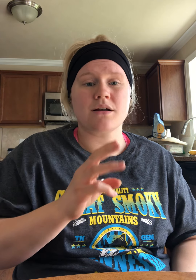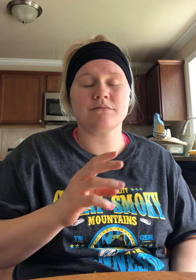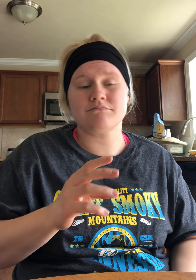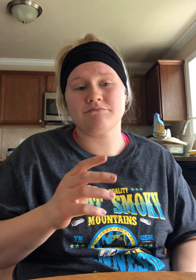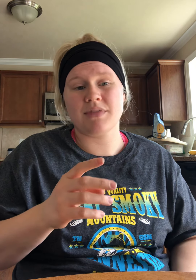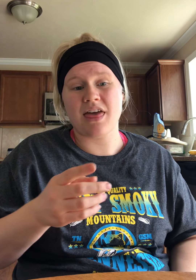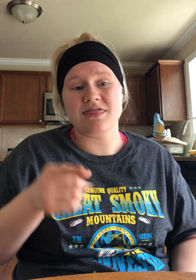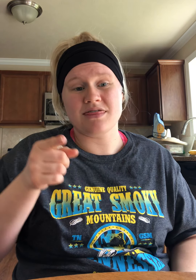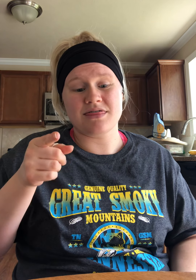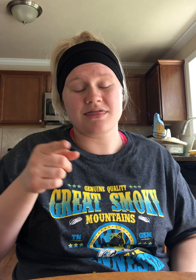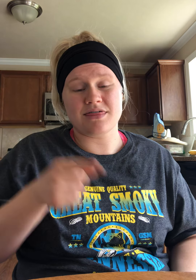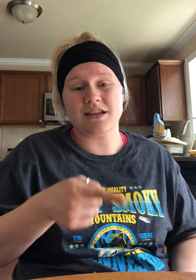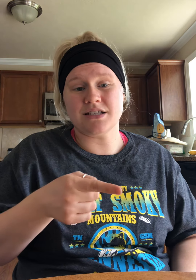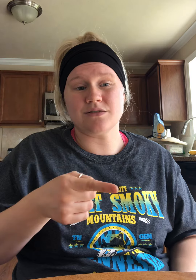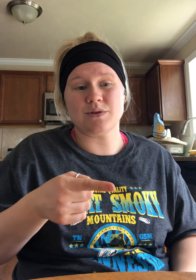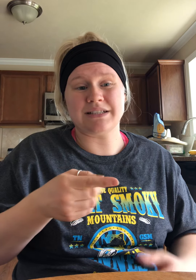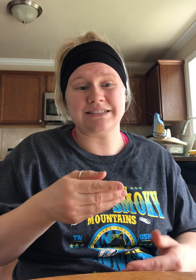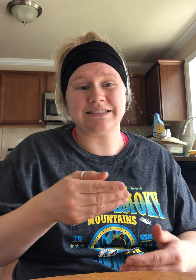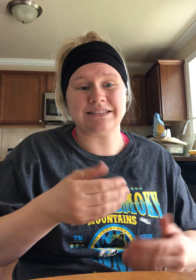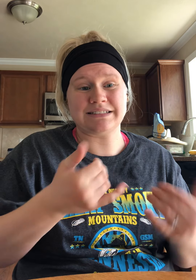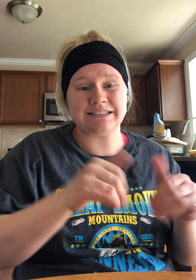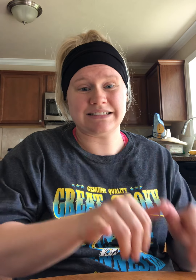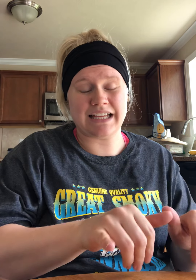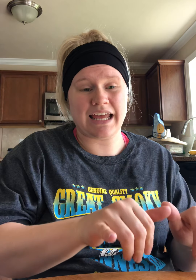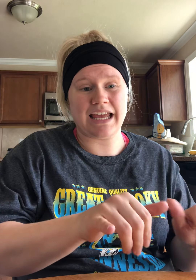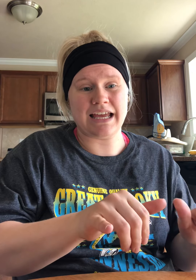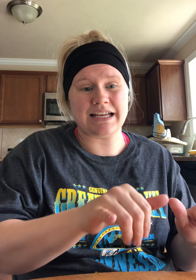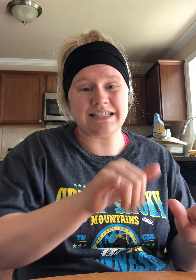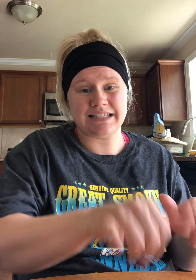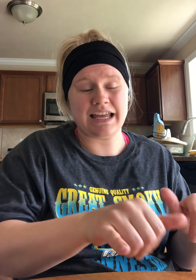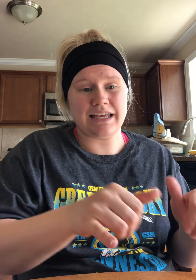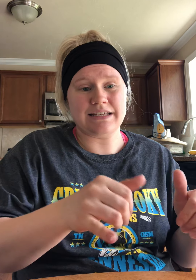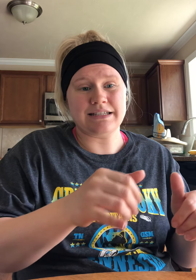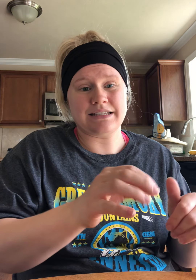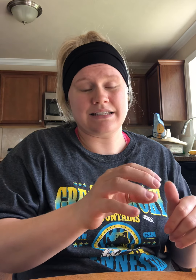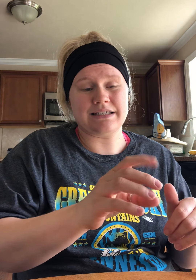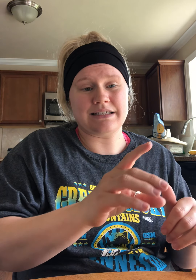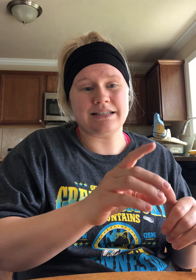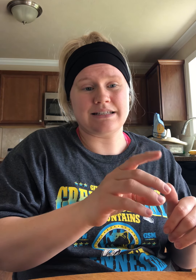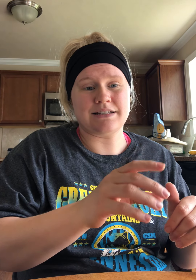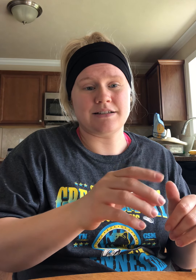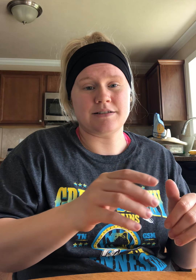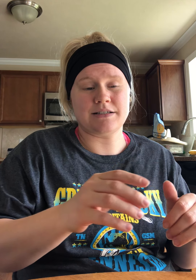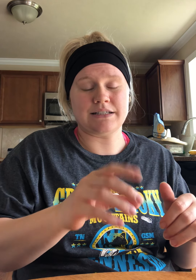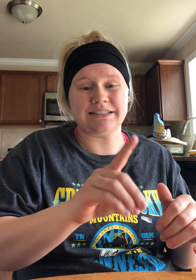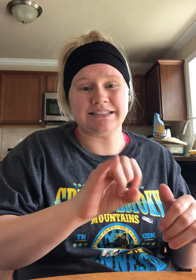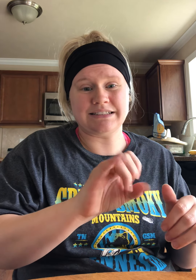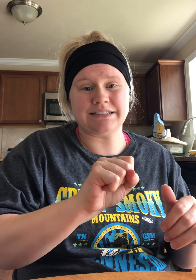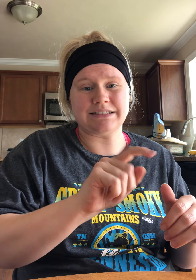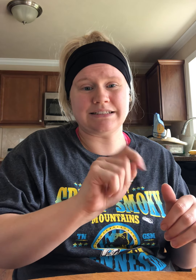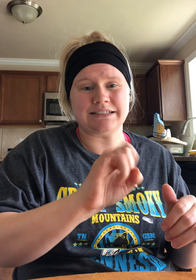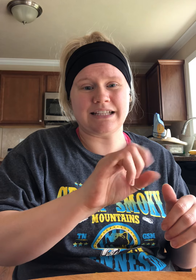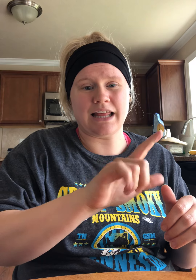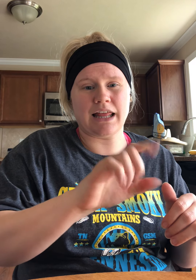the first one right over here stays distilled. And distilled means that through evaporation I've taken out all of the impurities of that